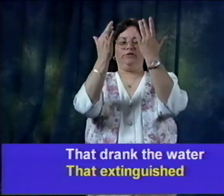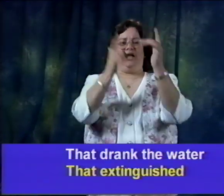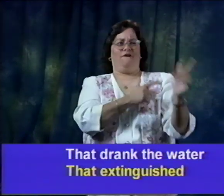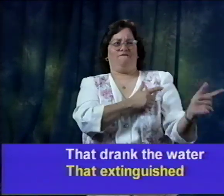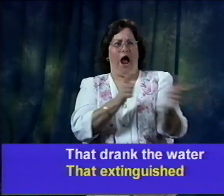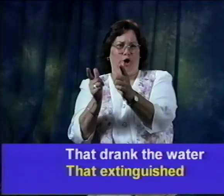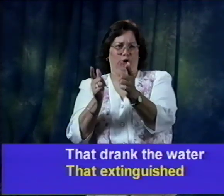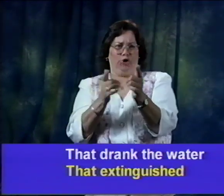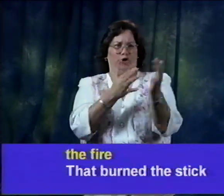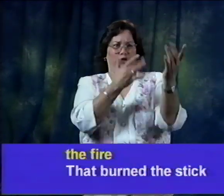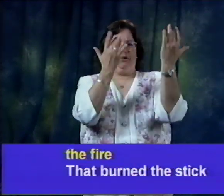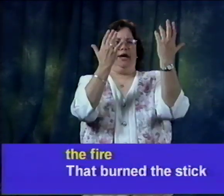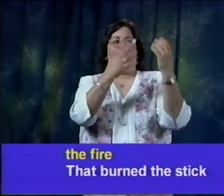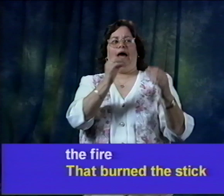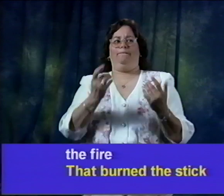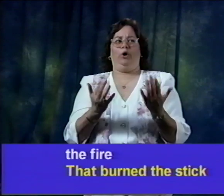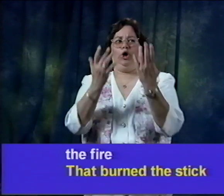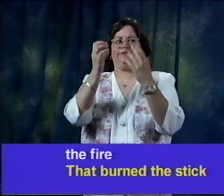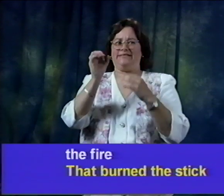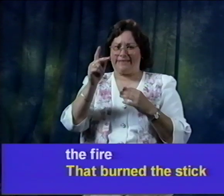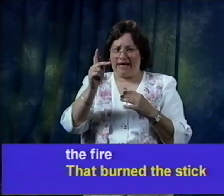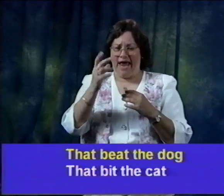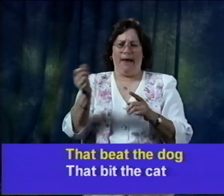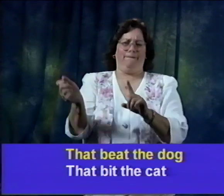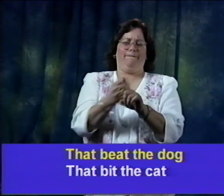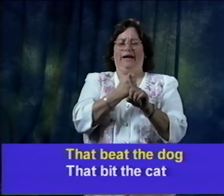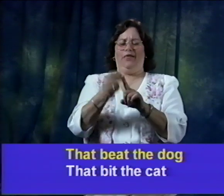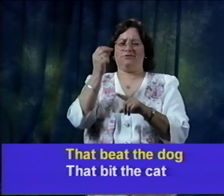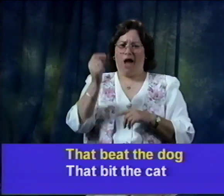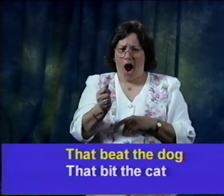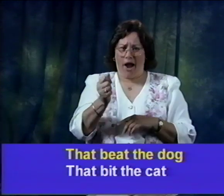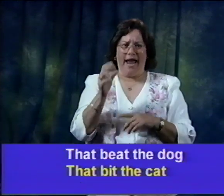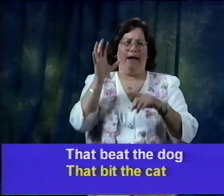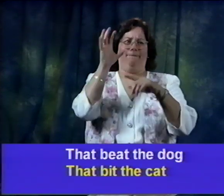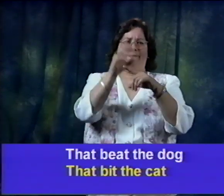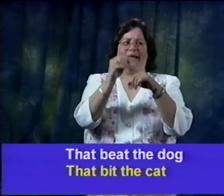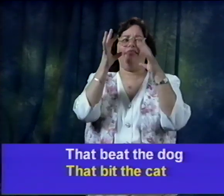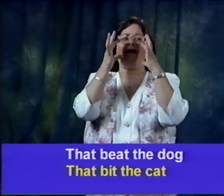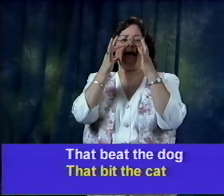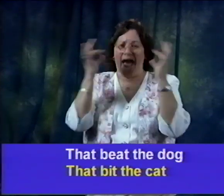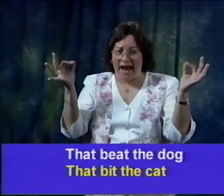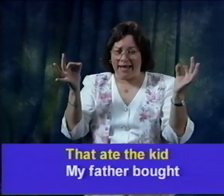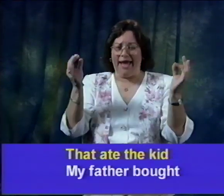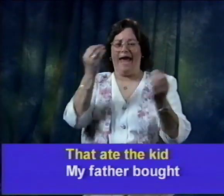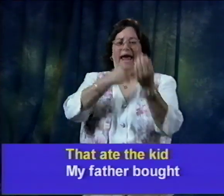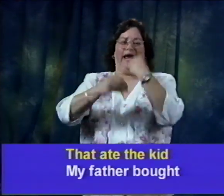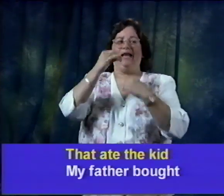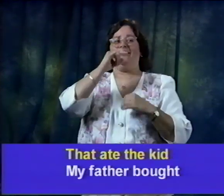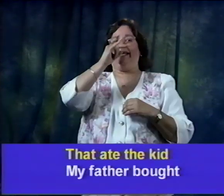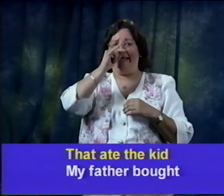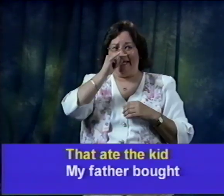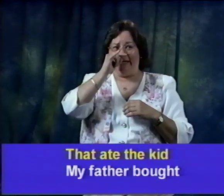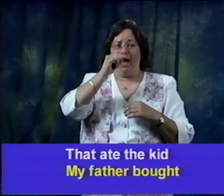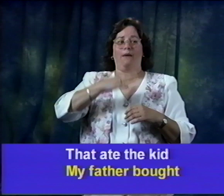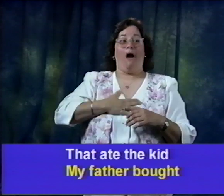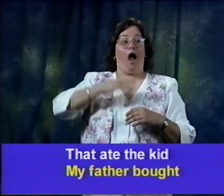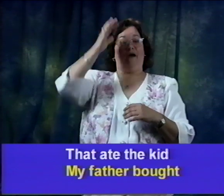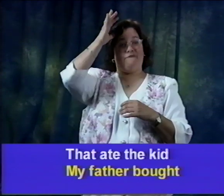extinguished the fire that burned the stick that beat that dog that bit the cat that ate the kid. My